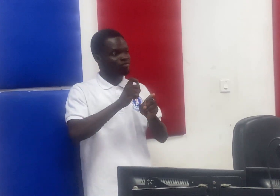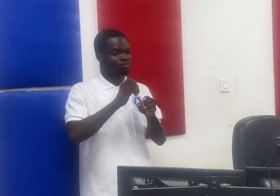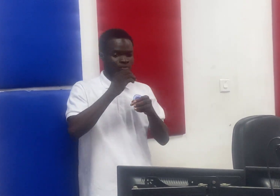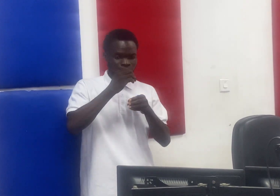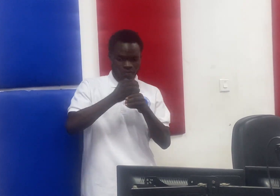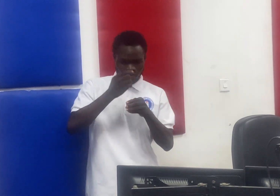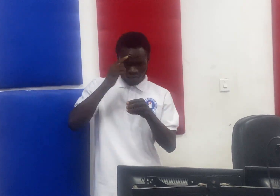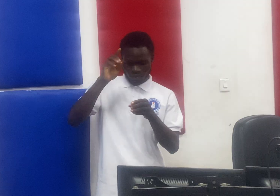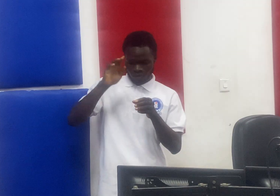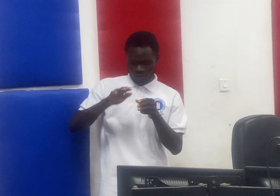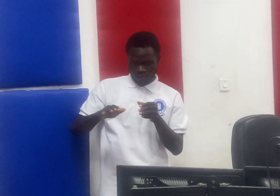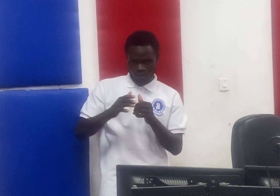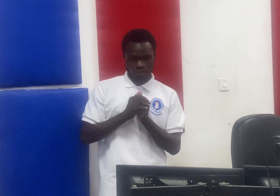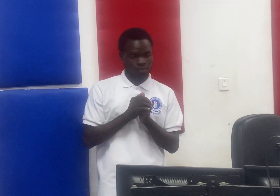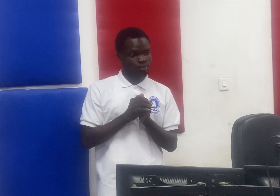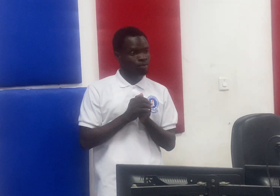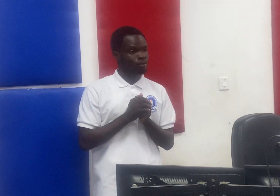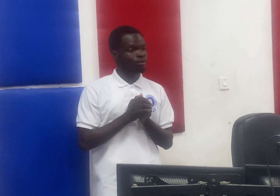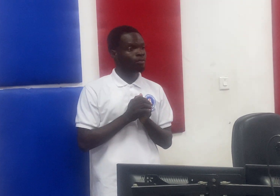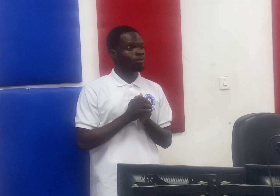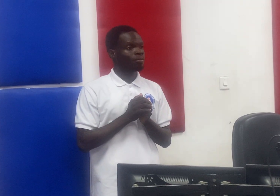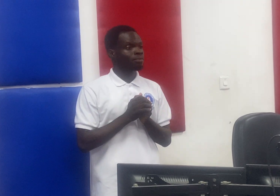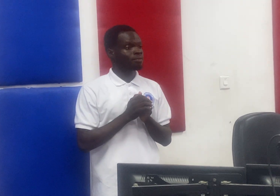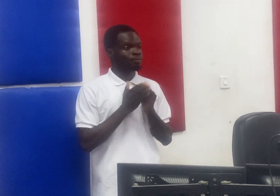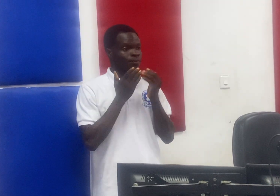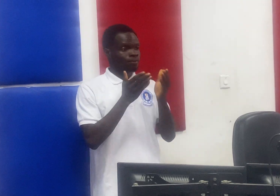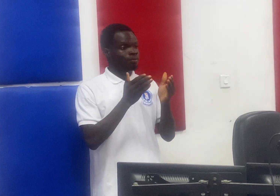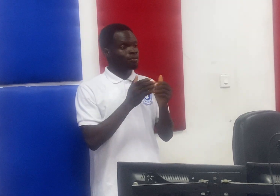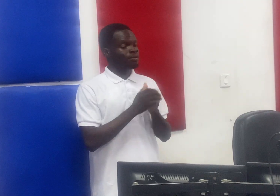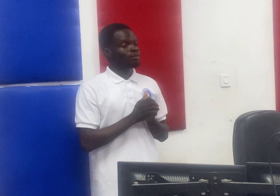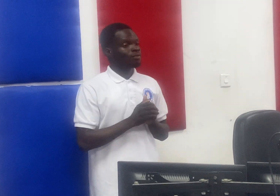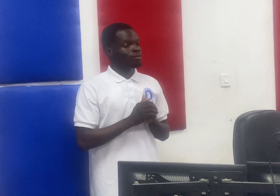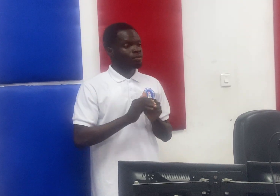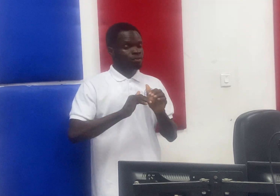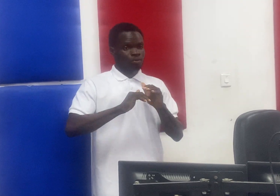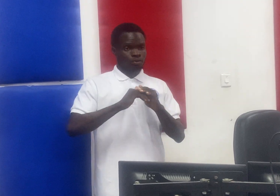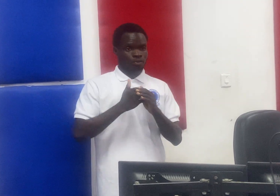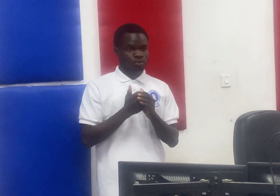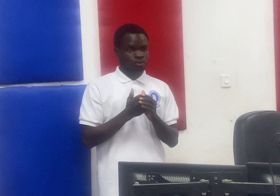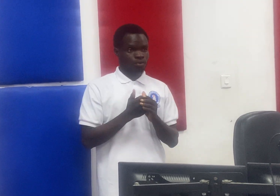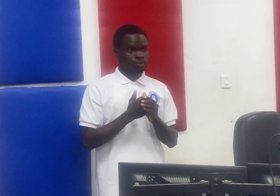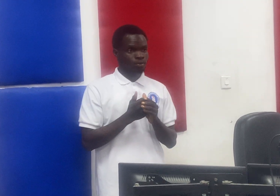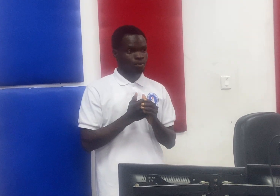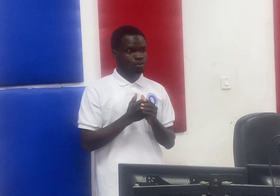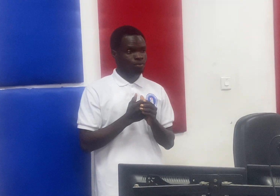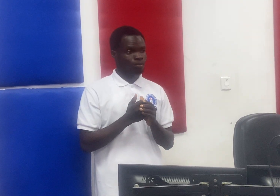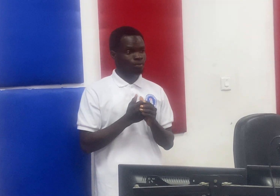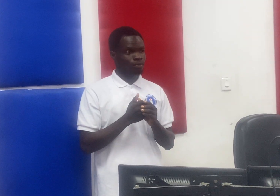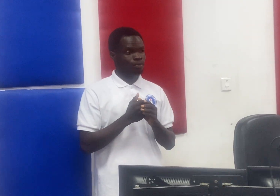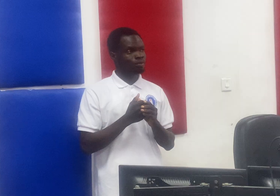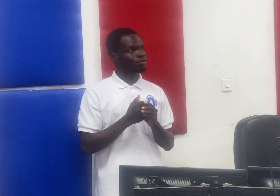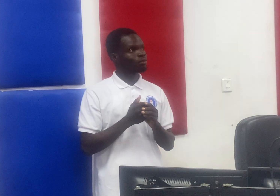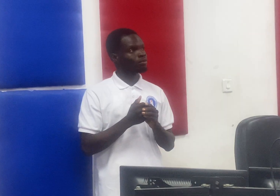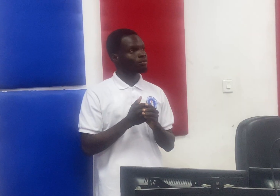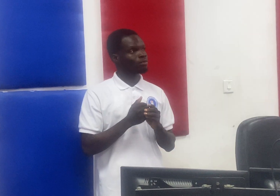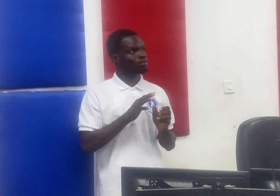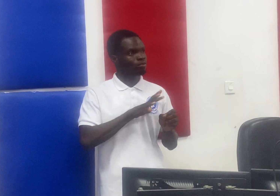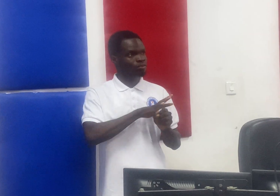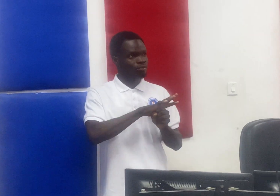children. Thank you. So, how do stereotypes affect the social and emotional lives of